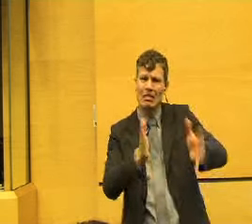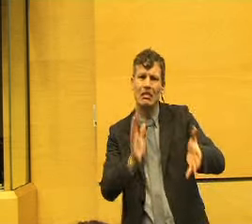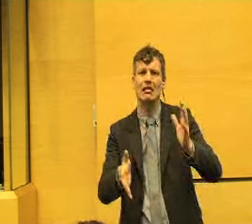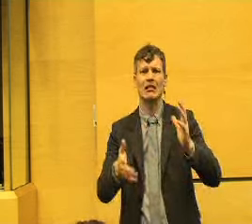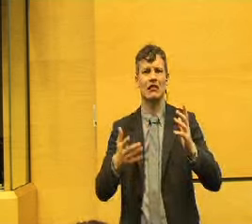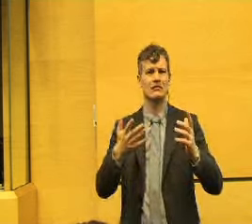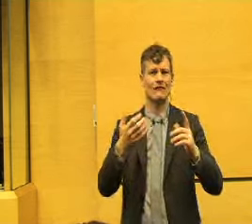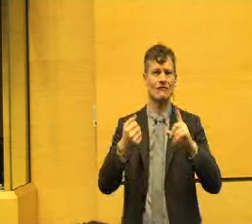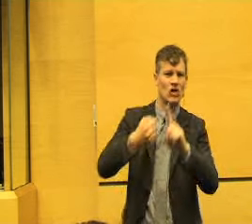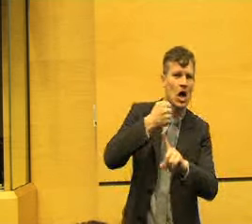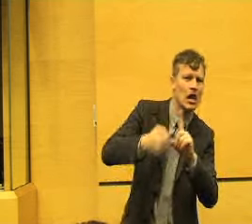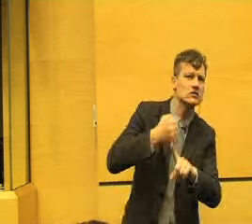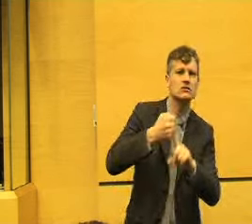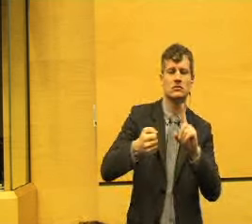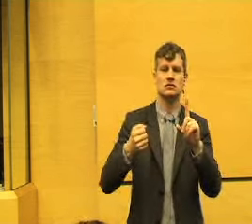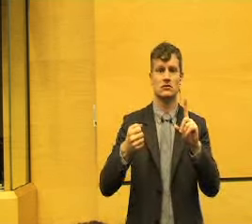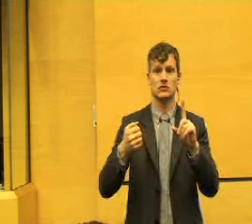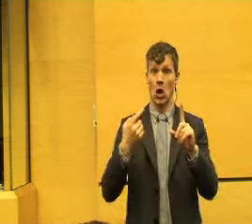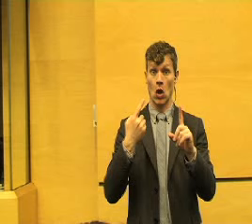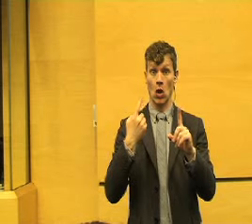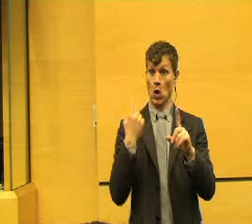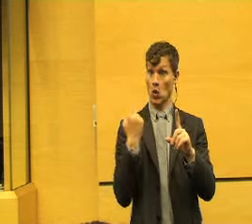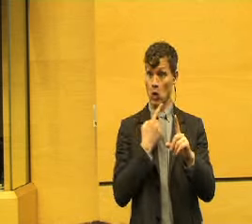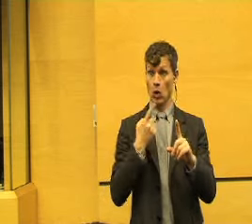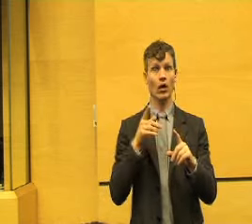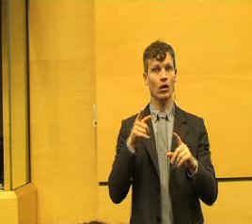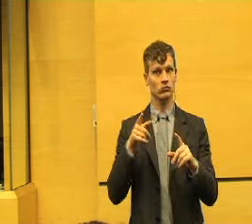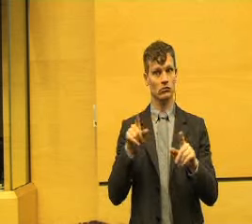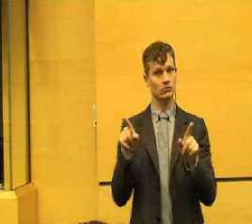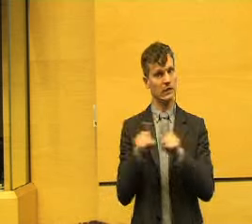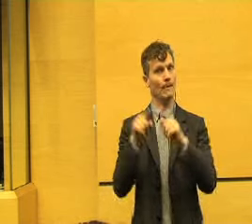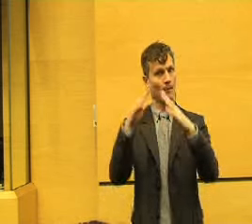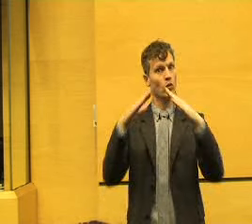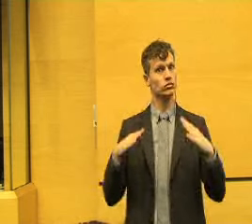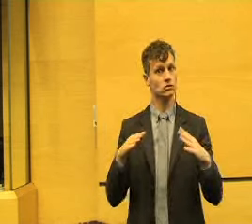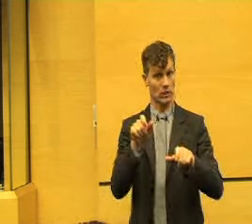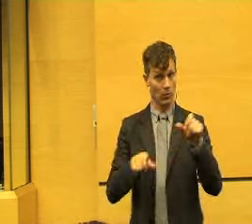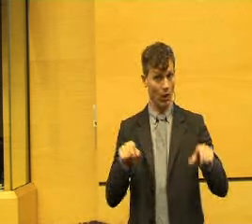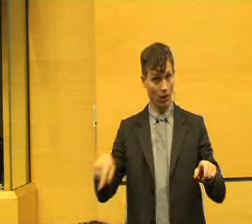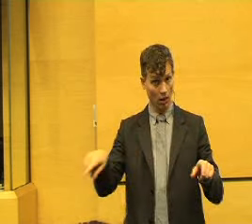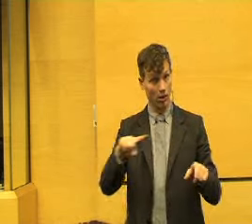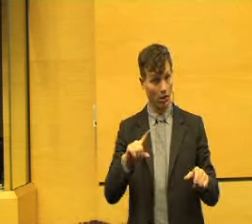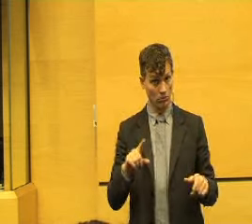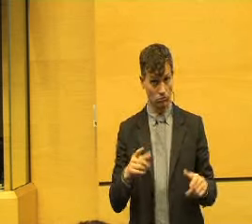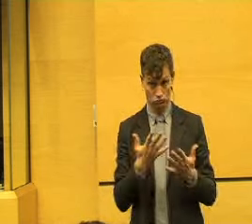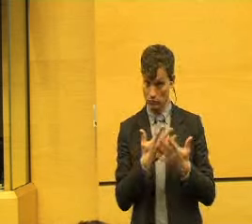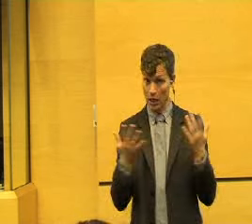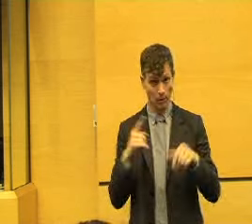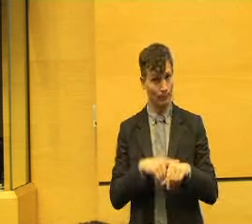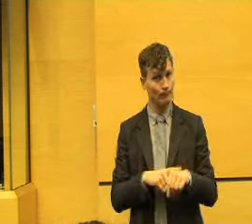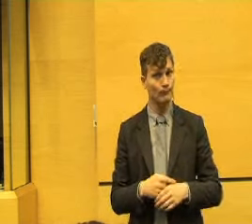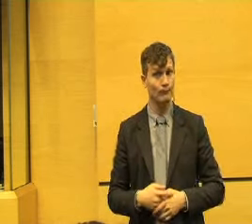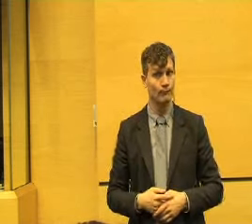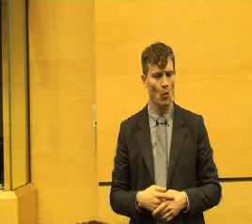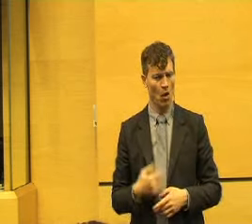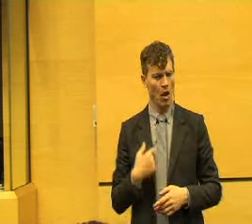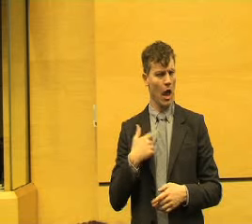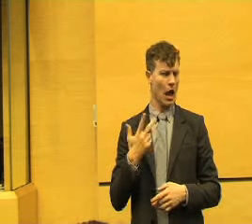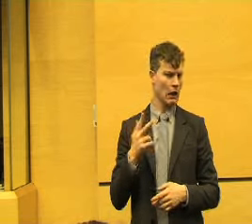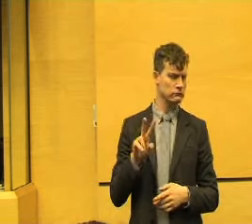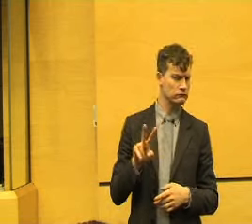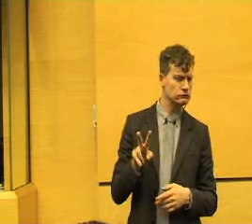are living with them. So this is a very serious situation, to be sure, and I would like to